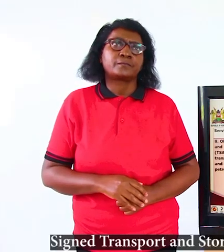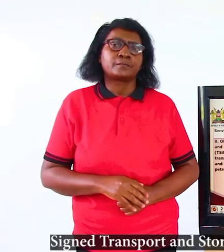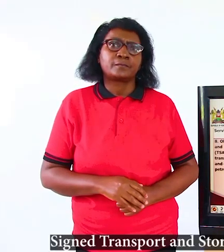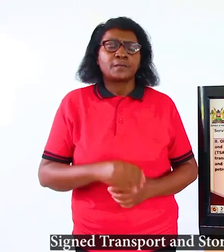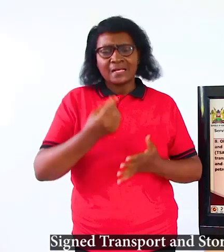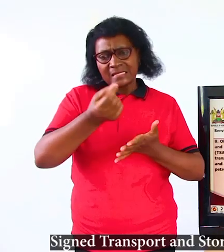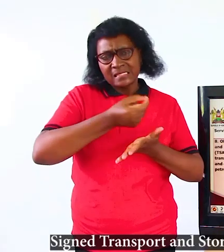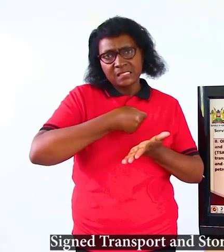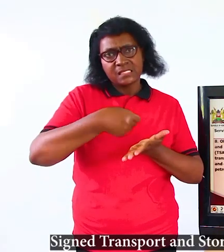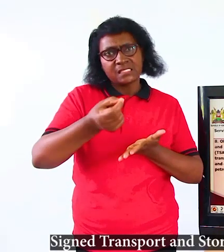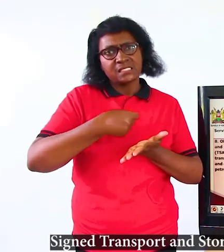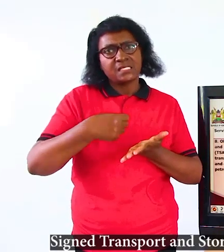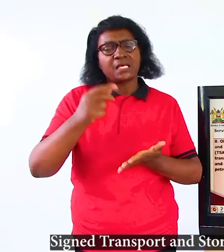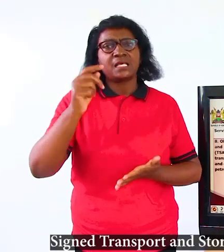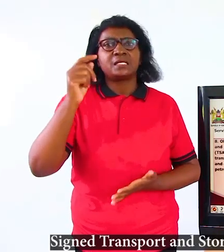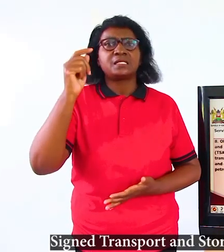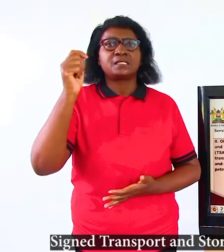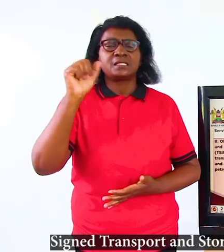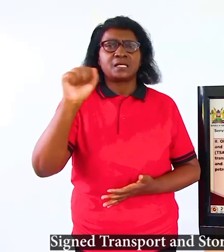Signed transport and storage agreement, TSA.